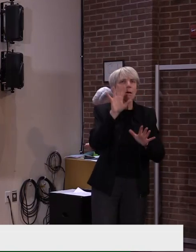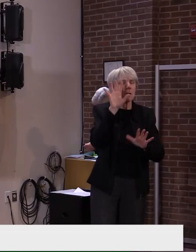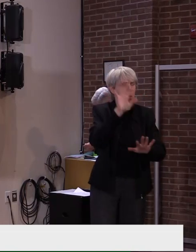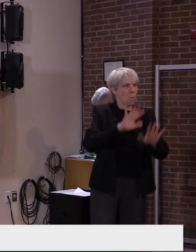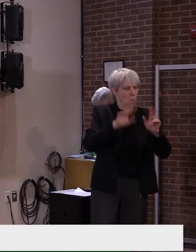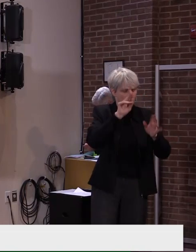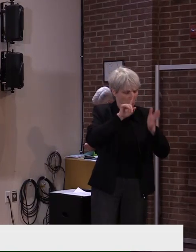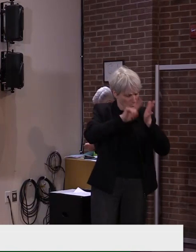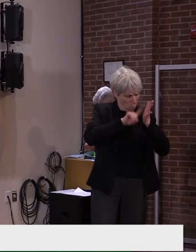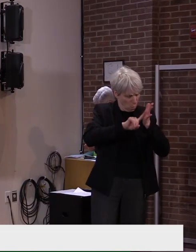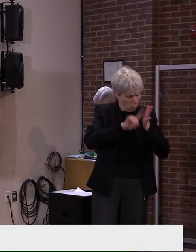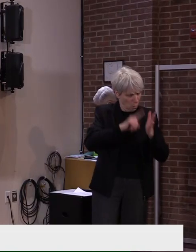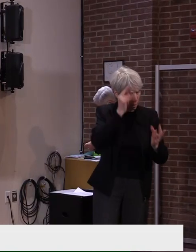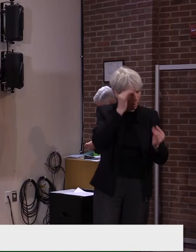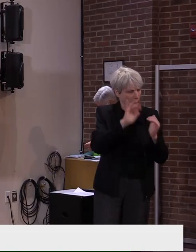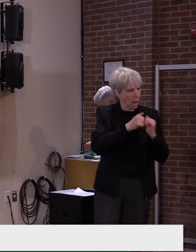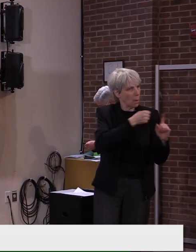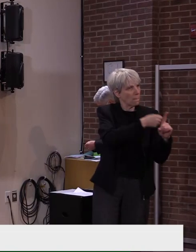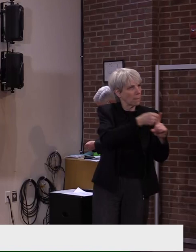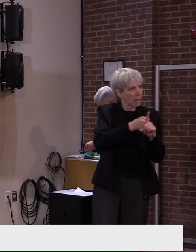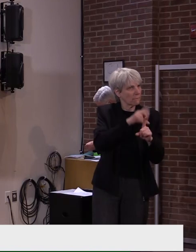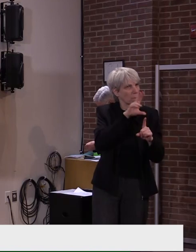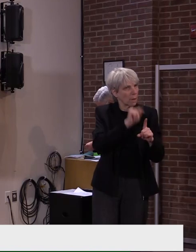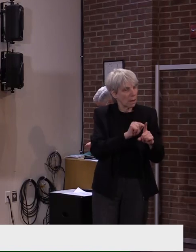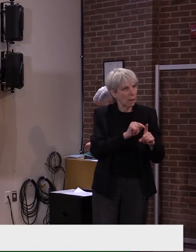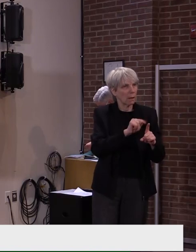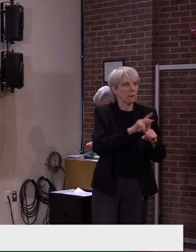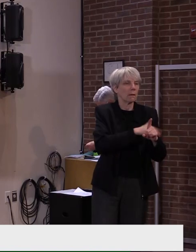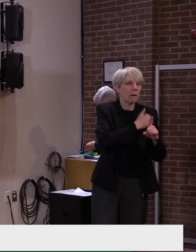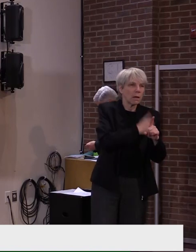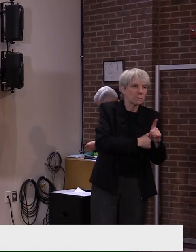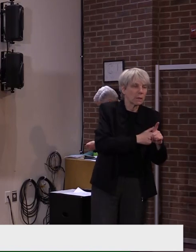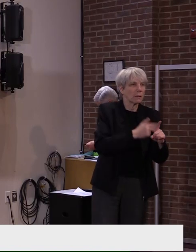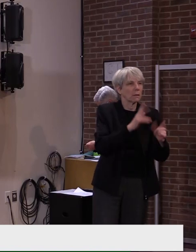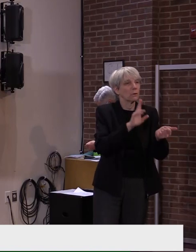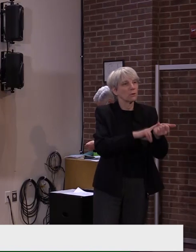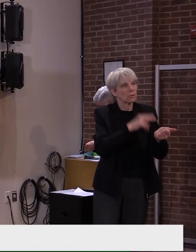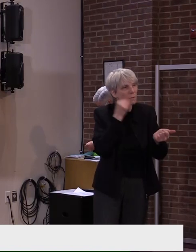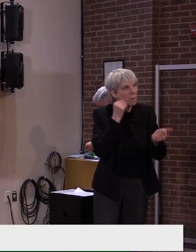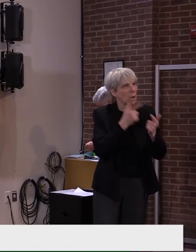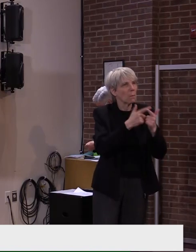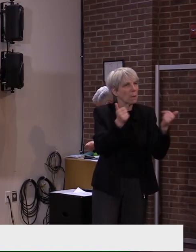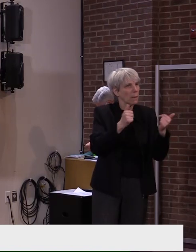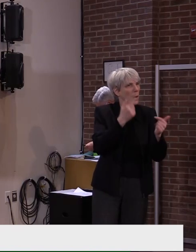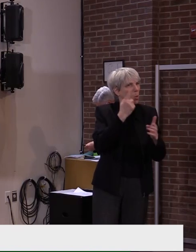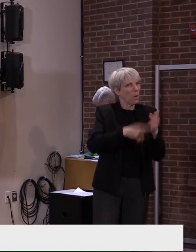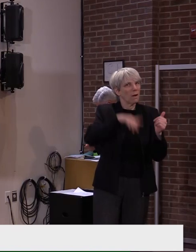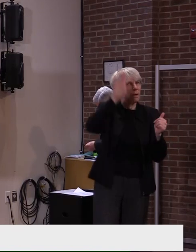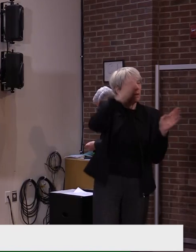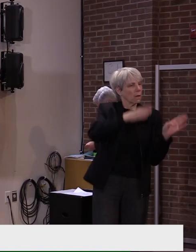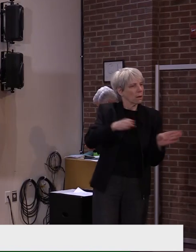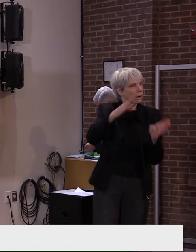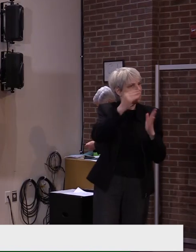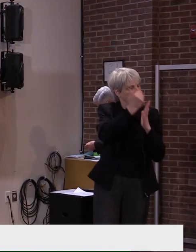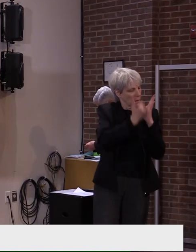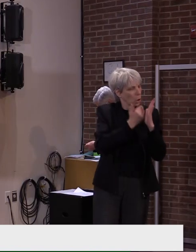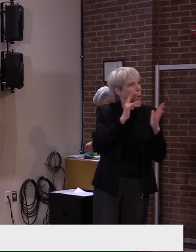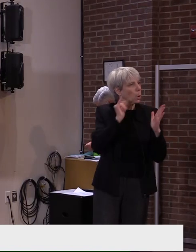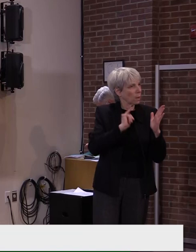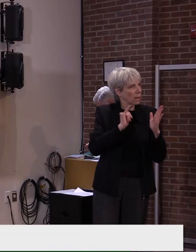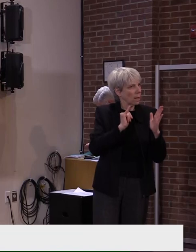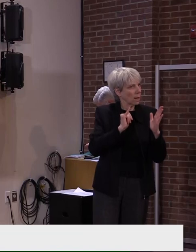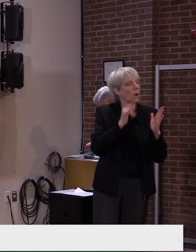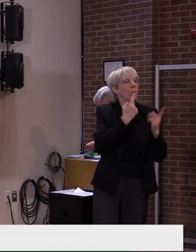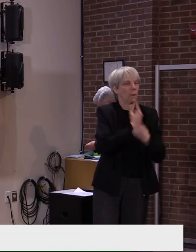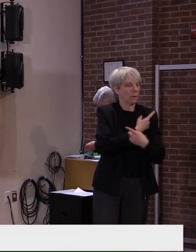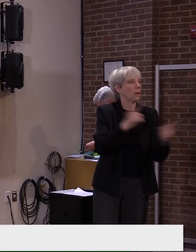all sectors in Vermont, such as healthcare and congregate settings. We'll be making this information and more guidance